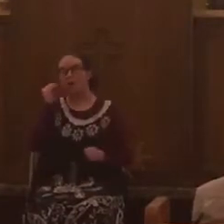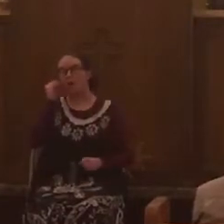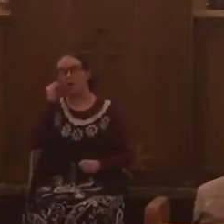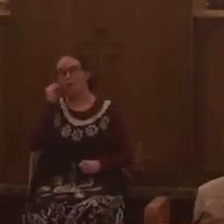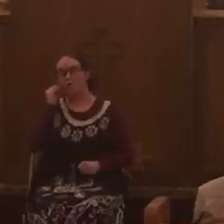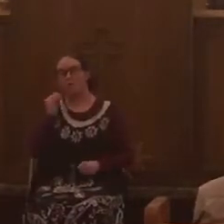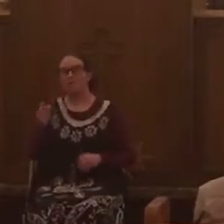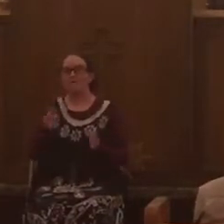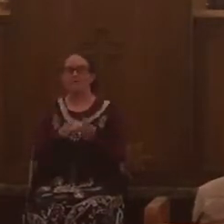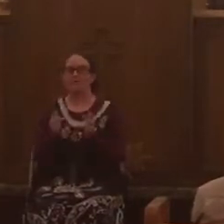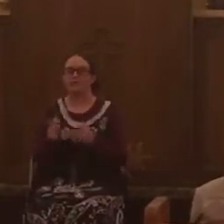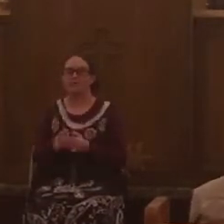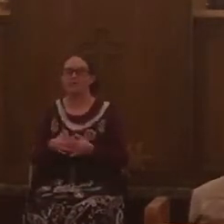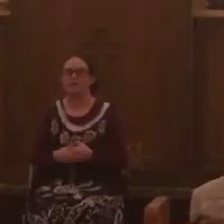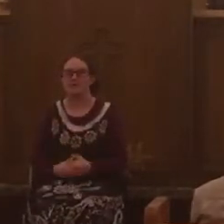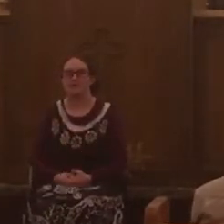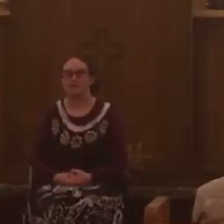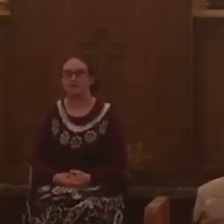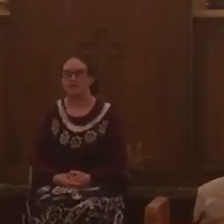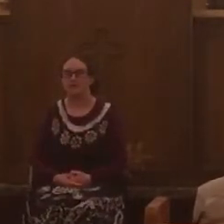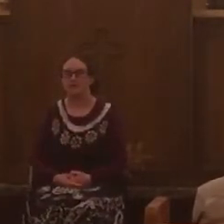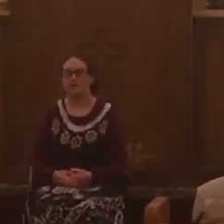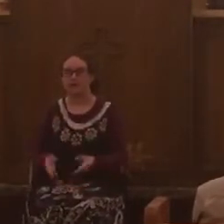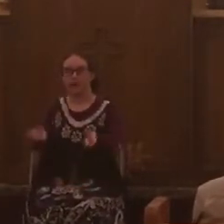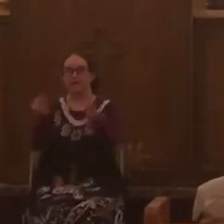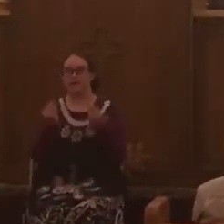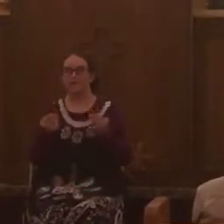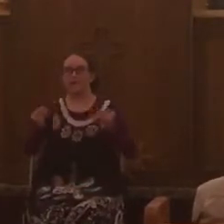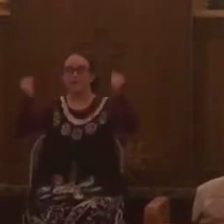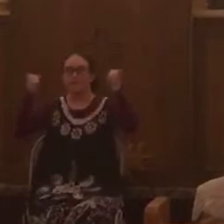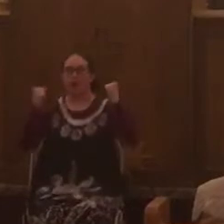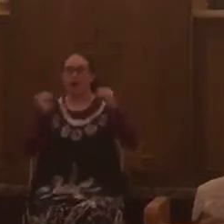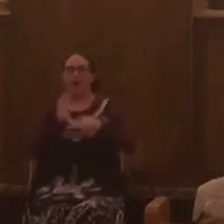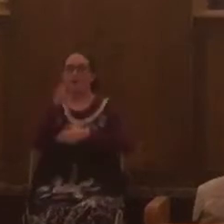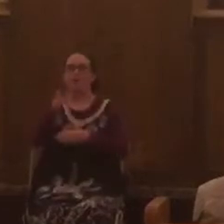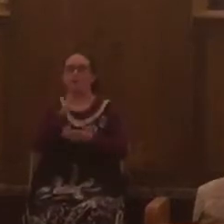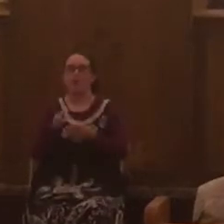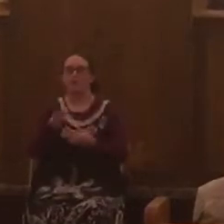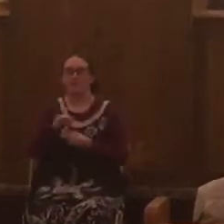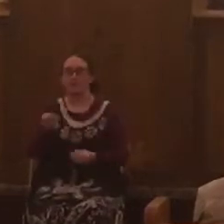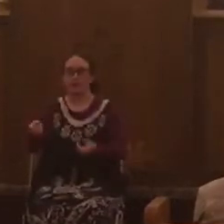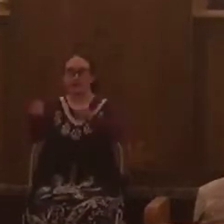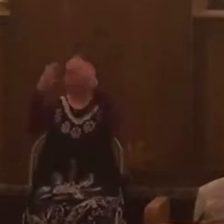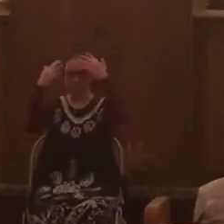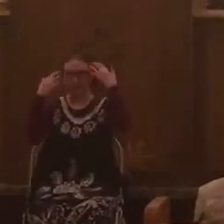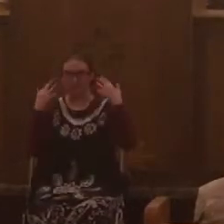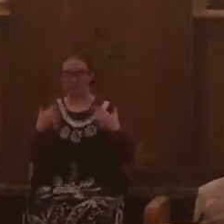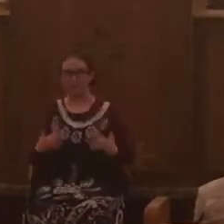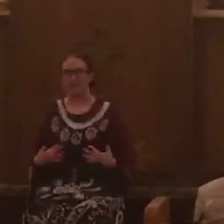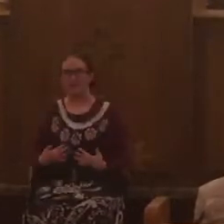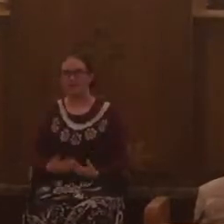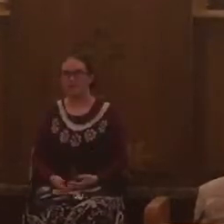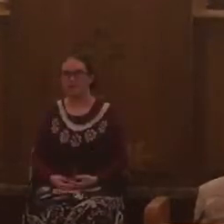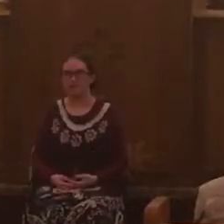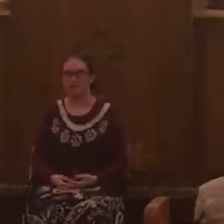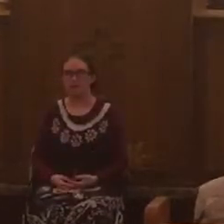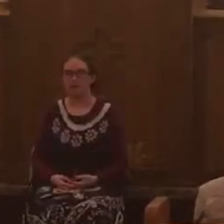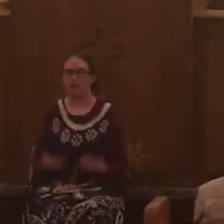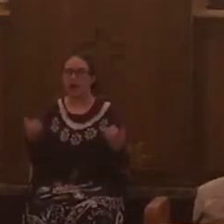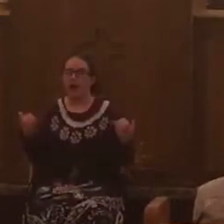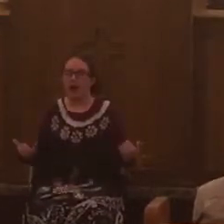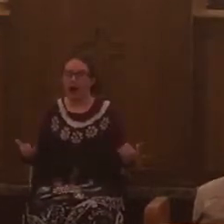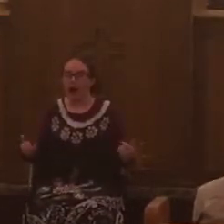happen, amen, is when you get a hold of this thing with a bulldog grip and make up your mind, I'm not going to be a